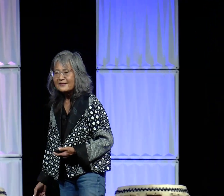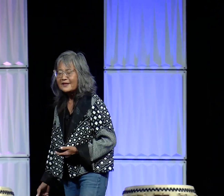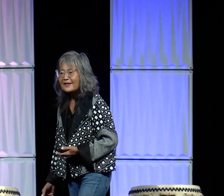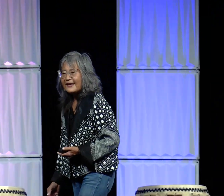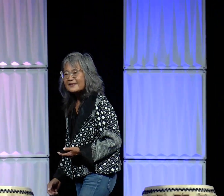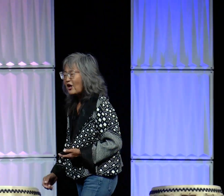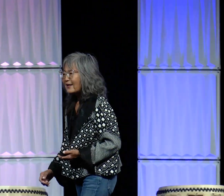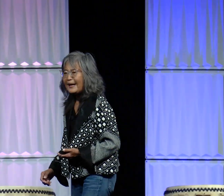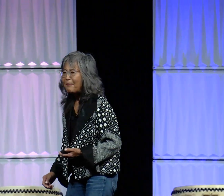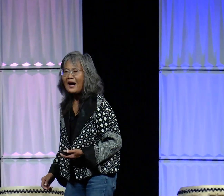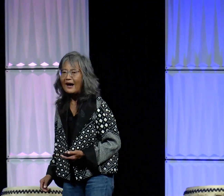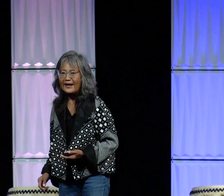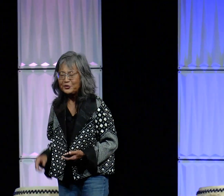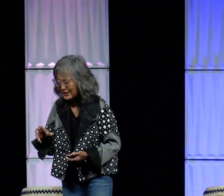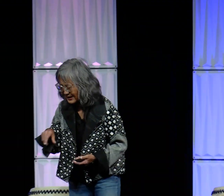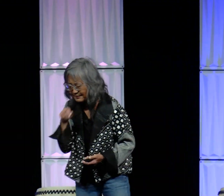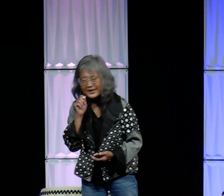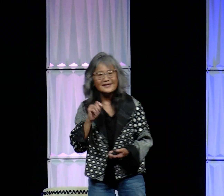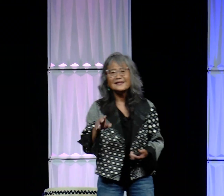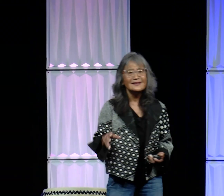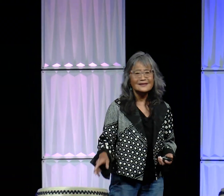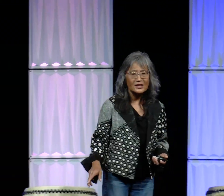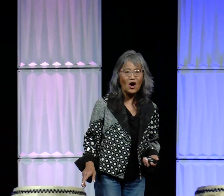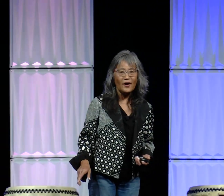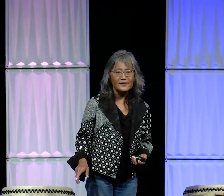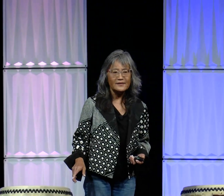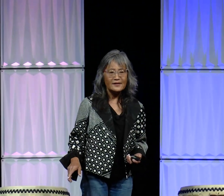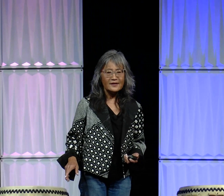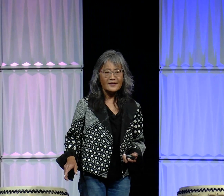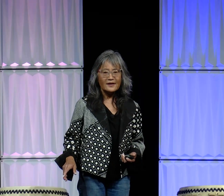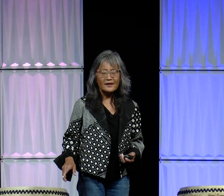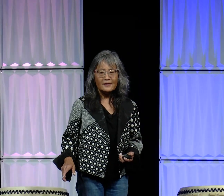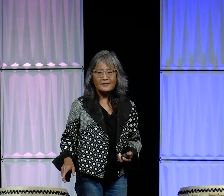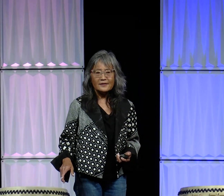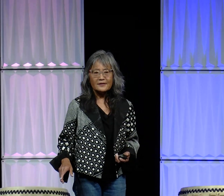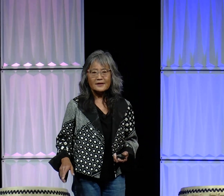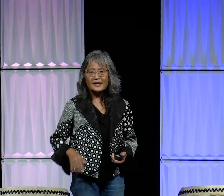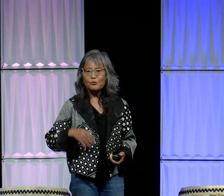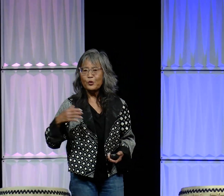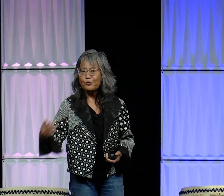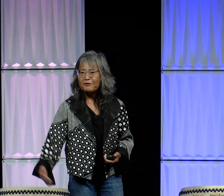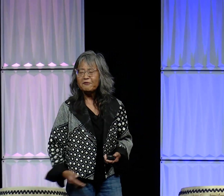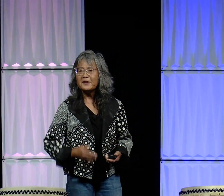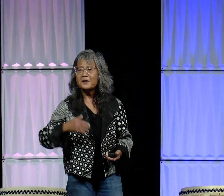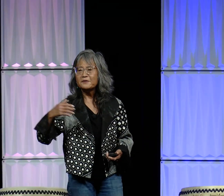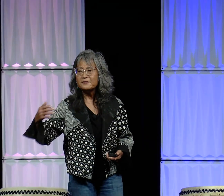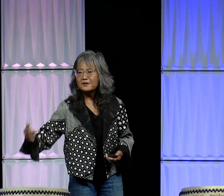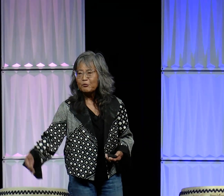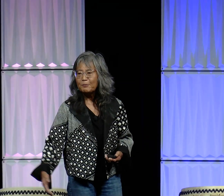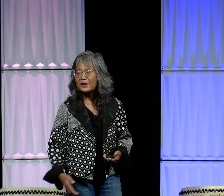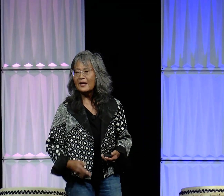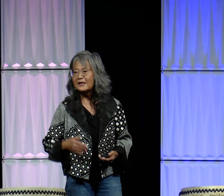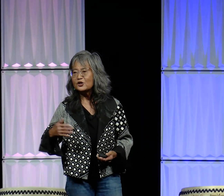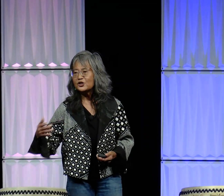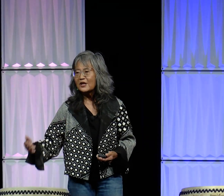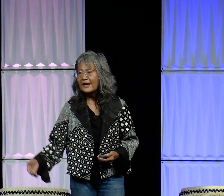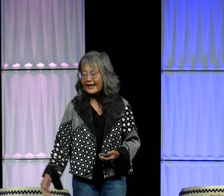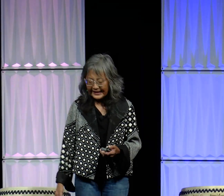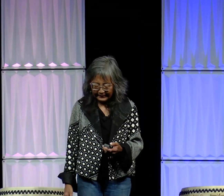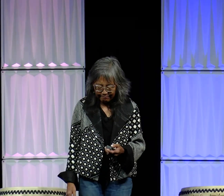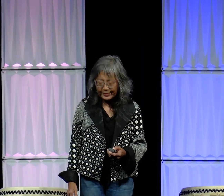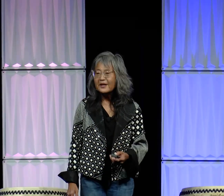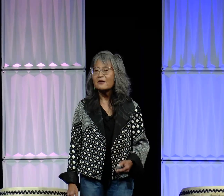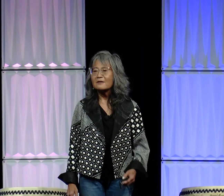energy. It's not like pie. You eat a piece and then it's gone. It will refill, replenish,